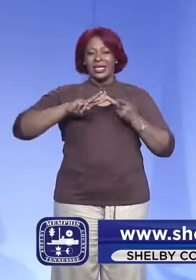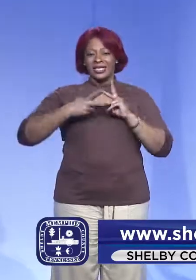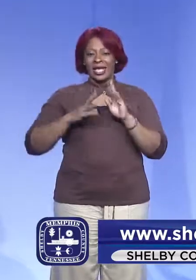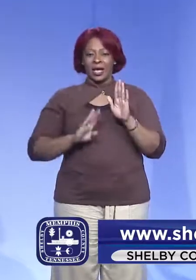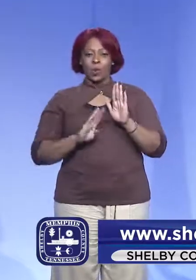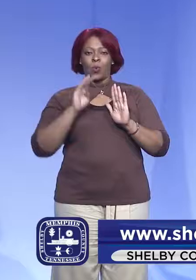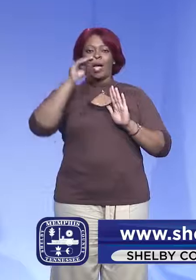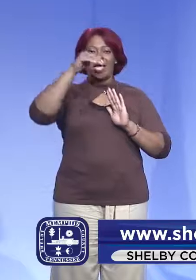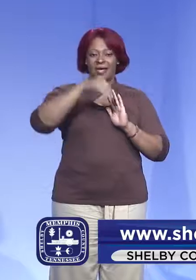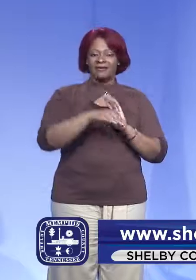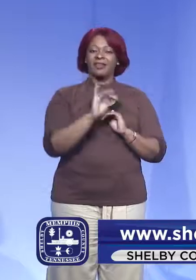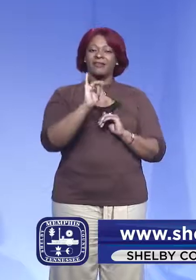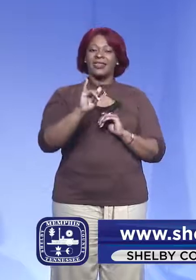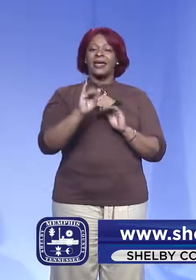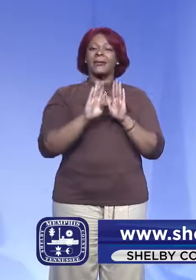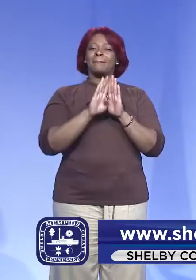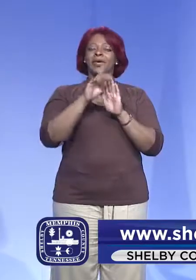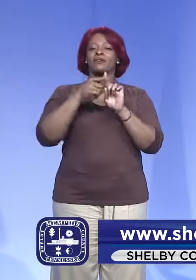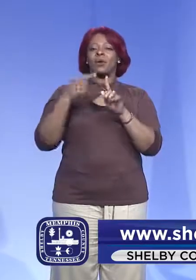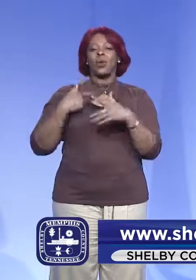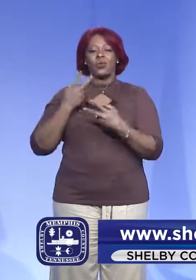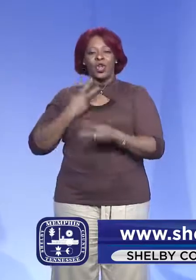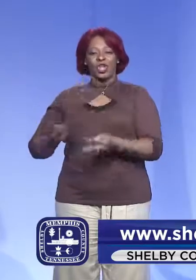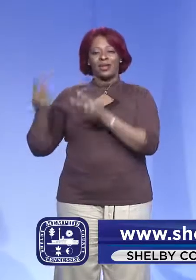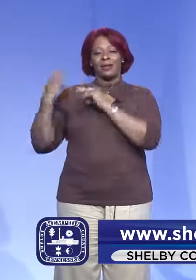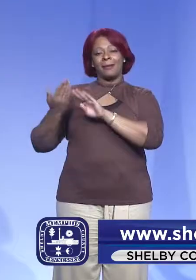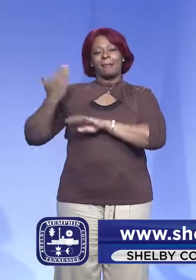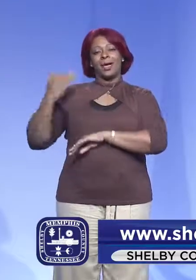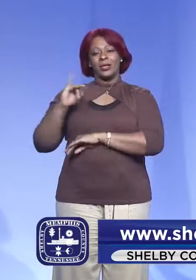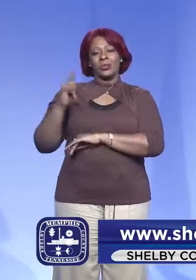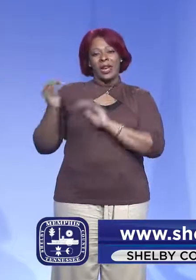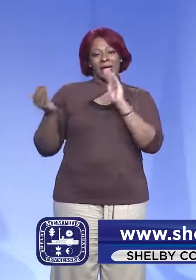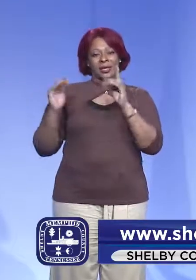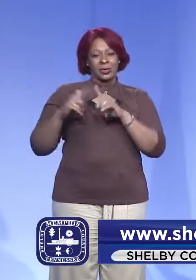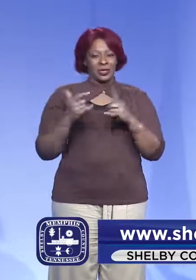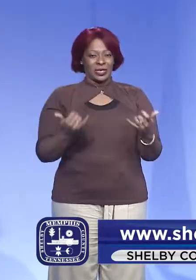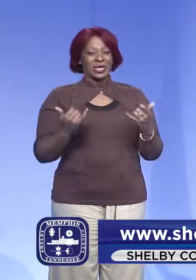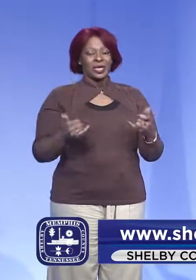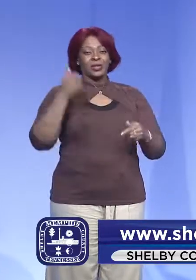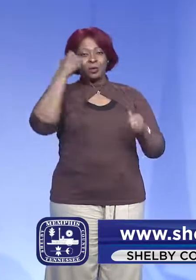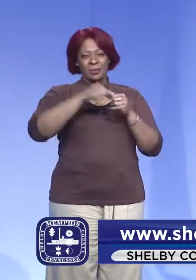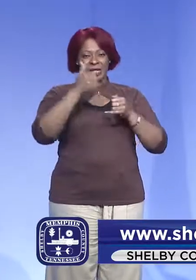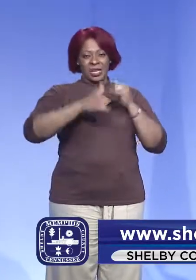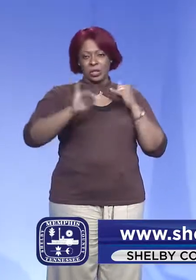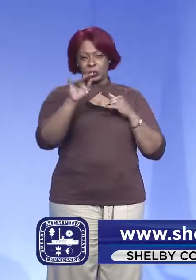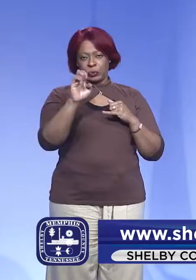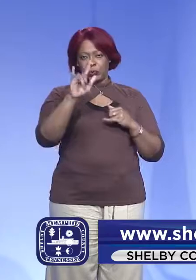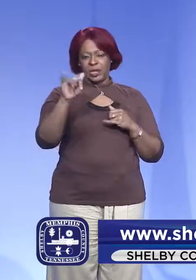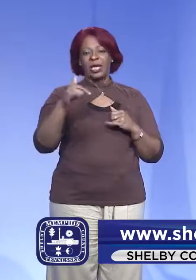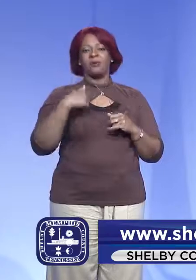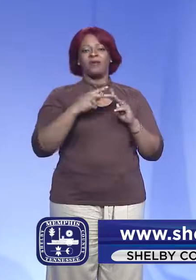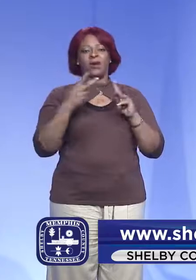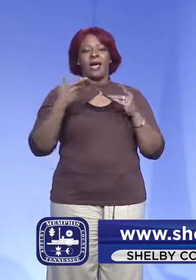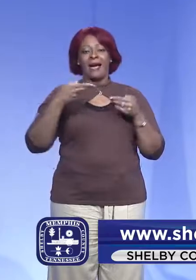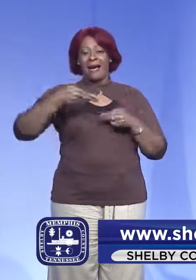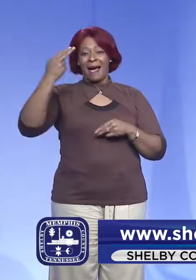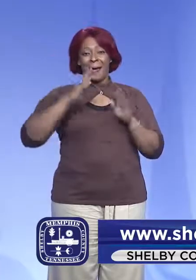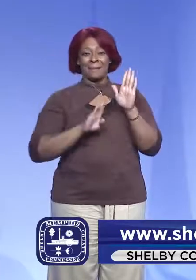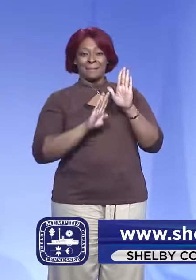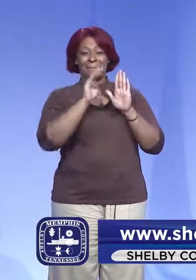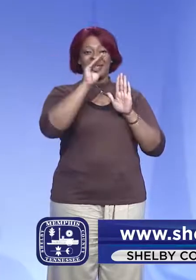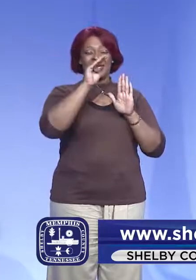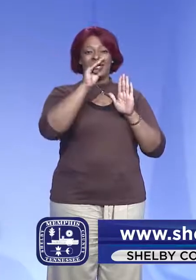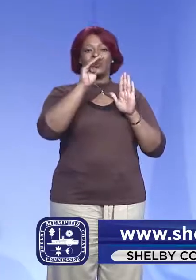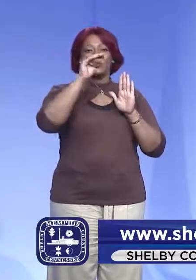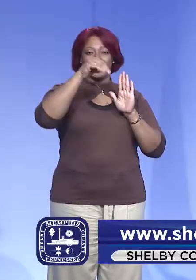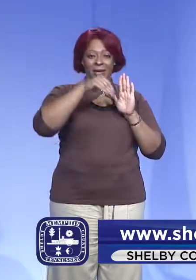wave of the peak from what we looked at early in July. Everyone remembers the end of June and July, we had a very high peak. We kind of went